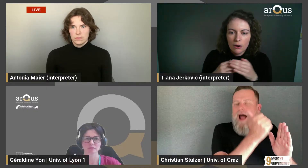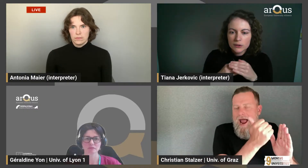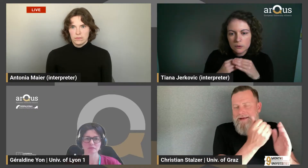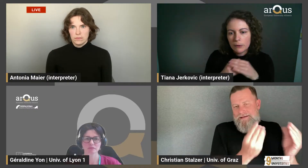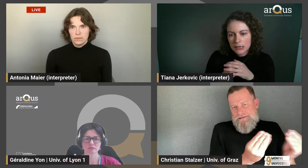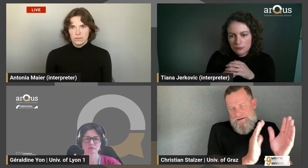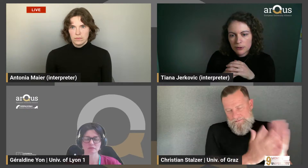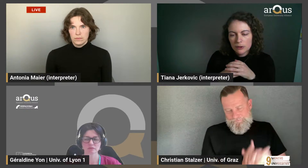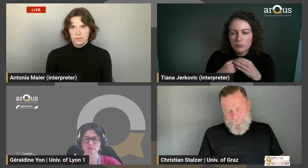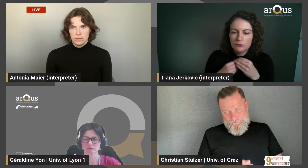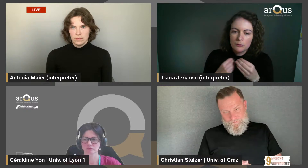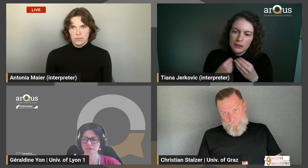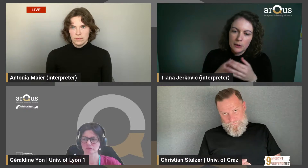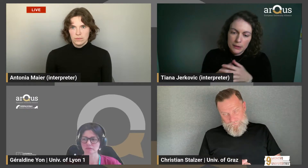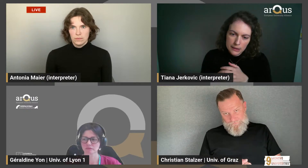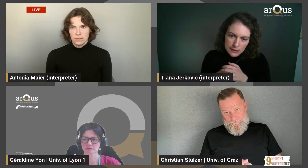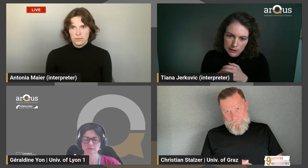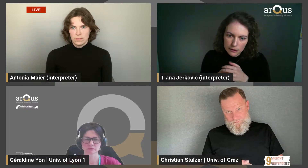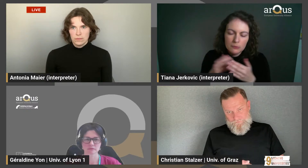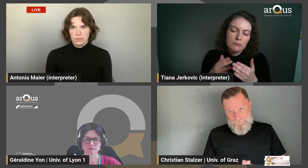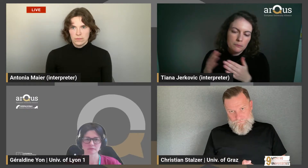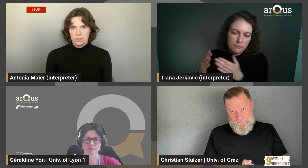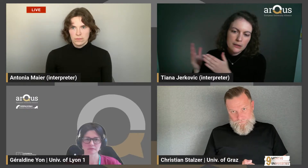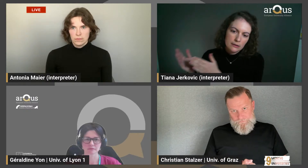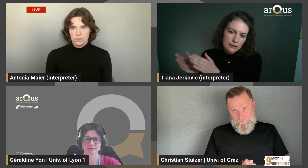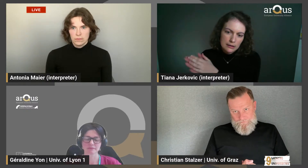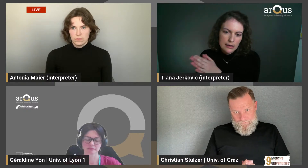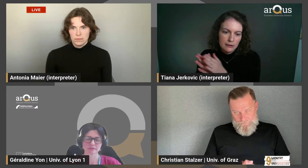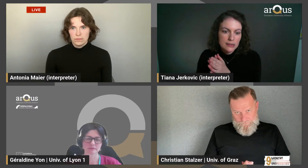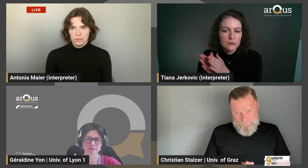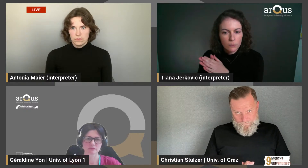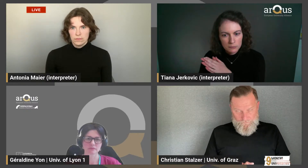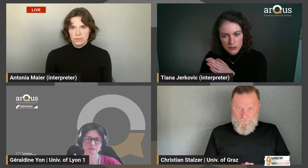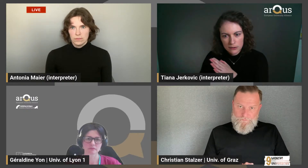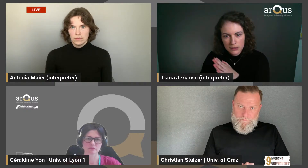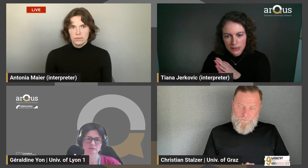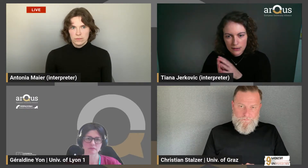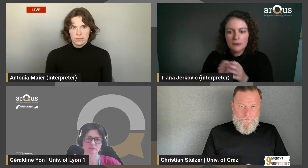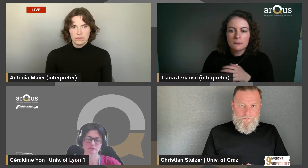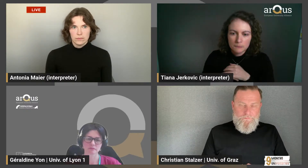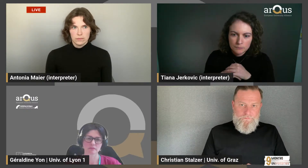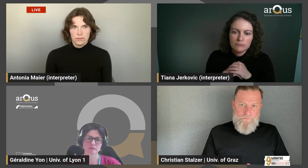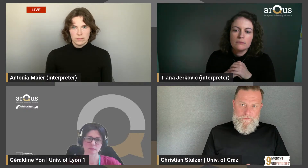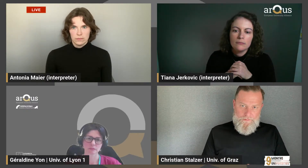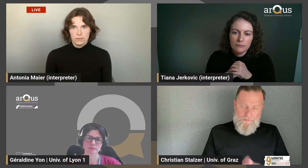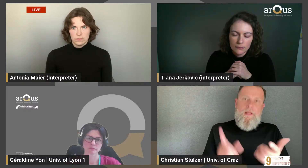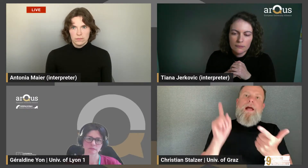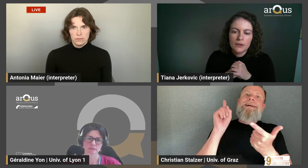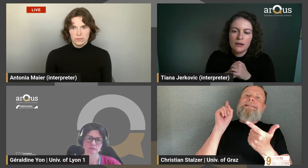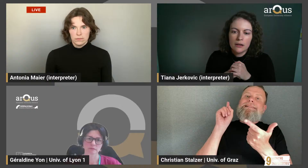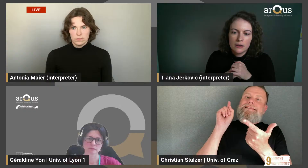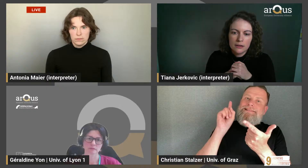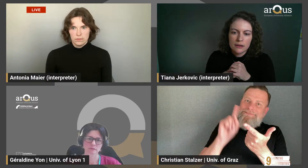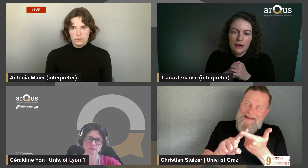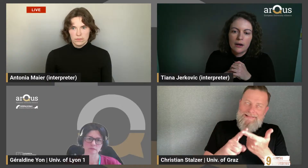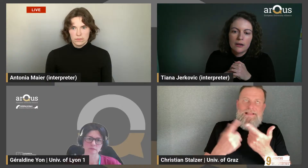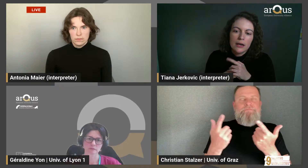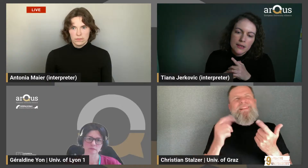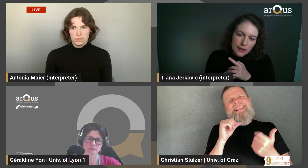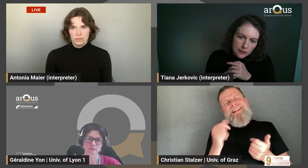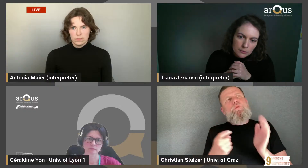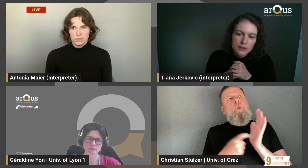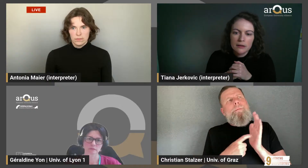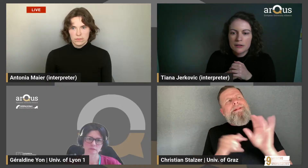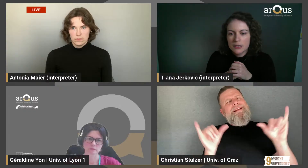is also quite difficult, but for me a bit easier. But yeah, this is one misunderstanding. And